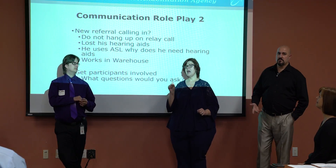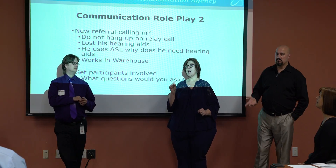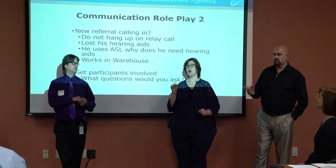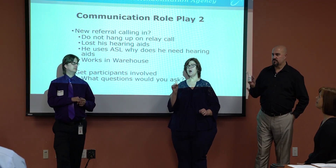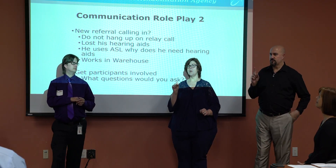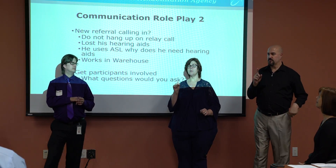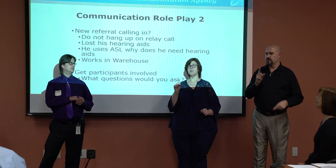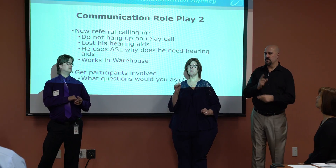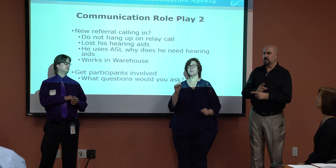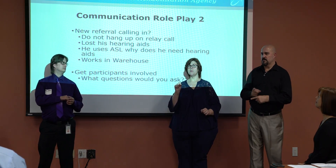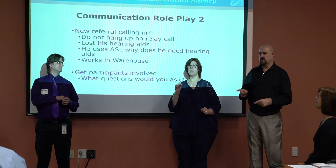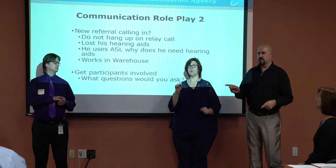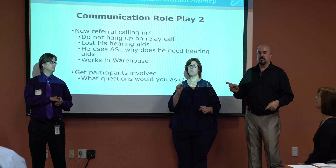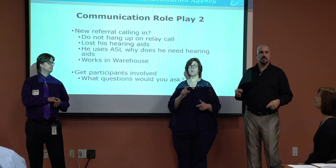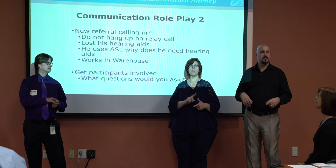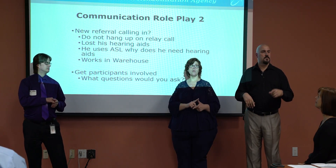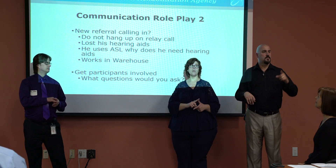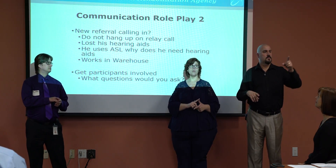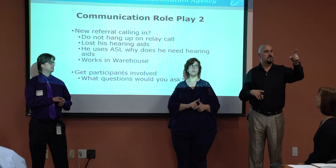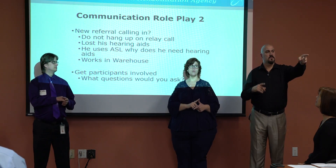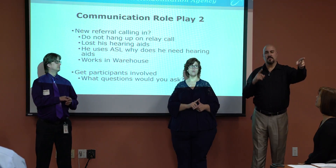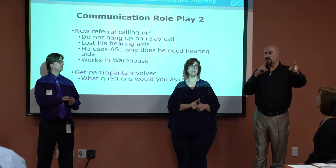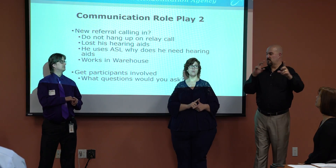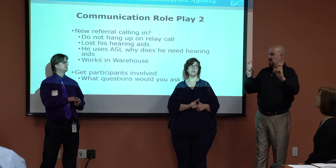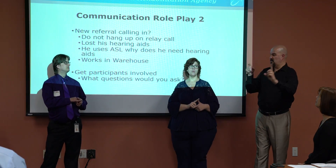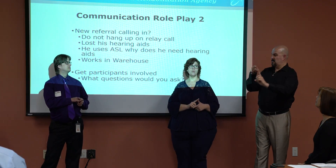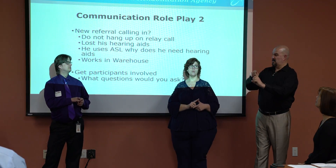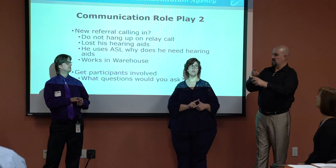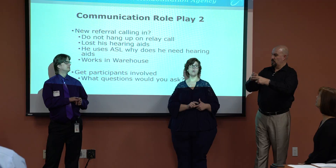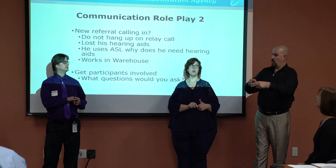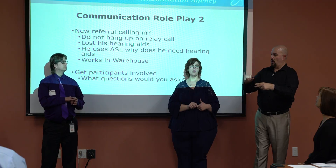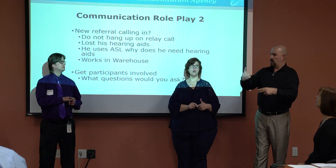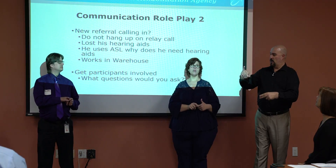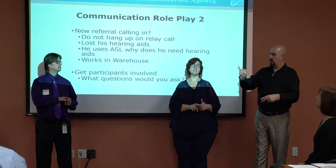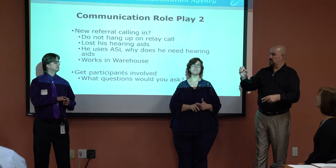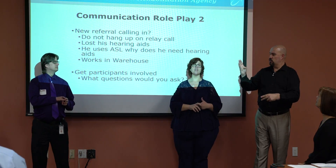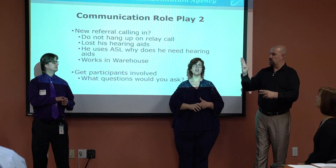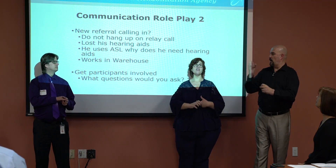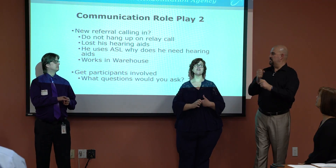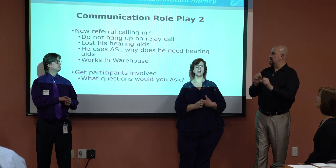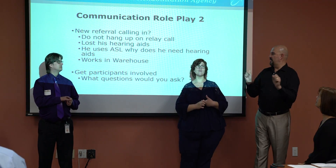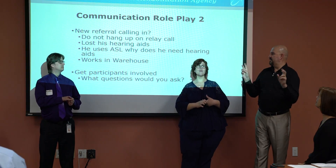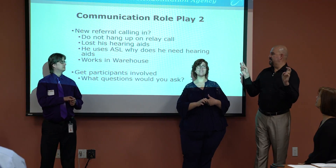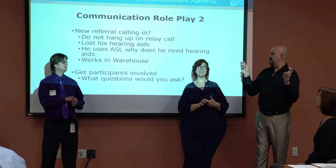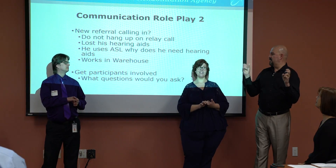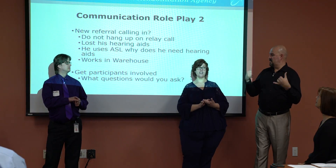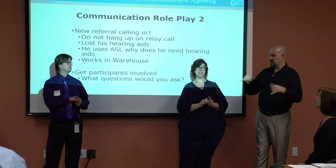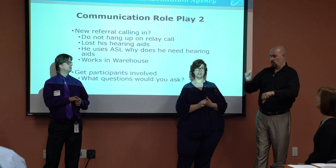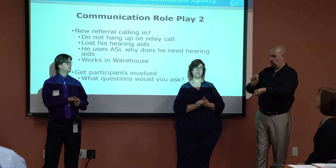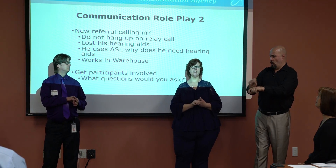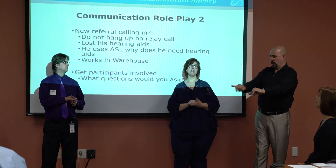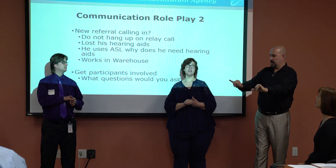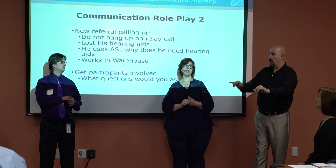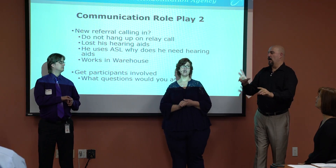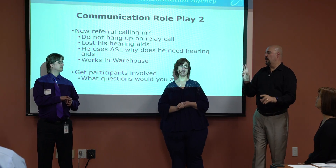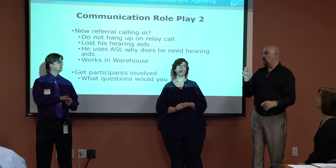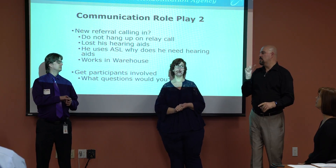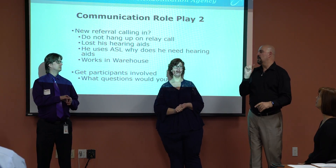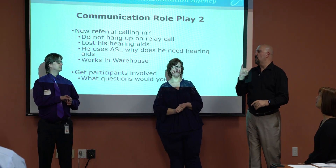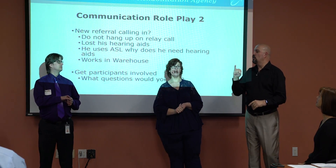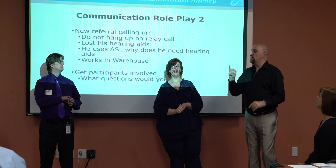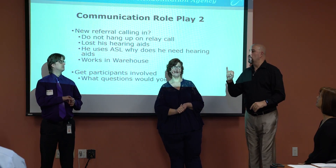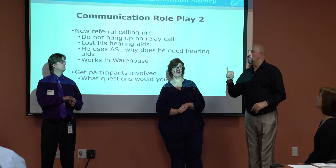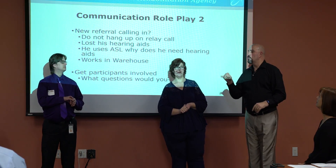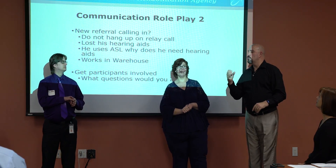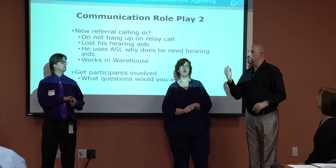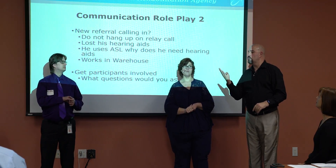Right. It's a job station, she's still working at the same place. This is a job retention. Oh, I'm sorry. That's right.